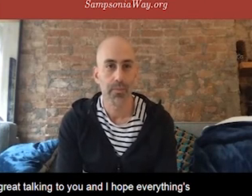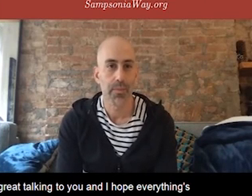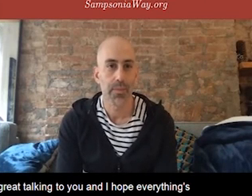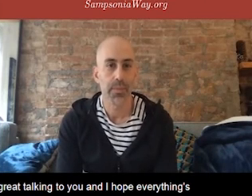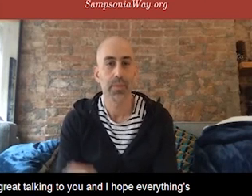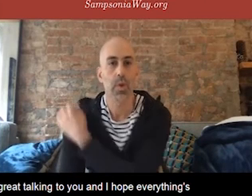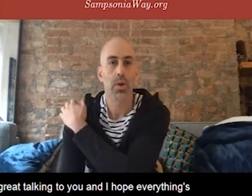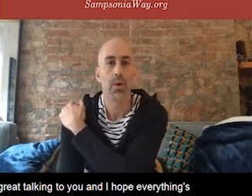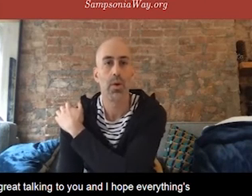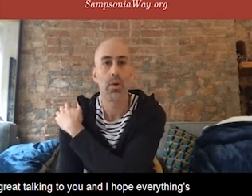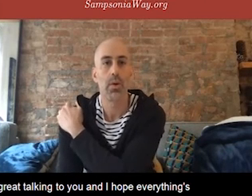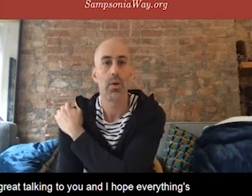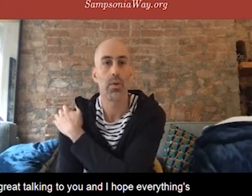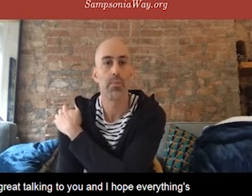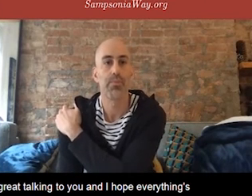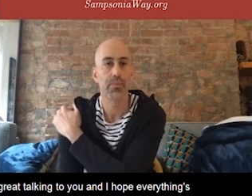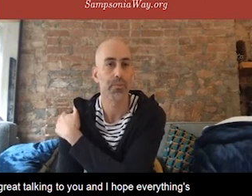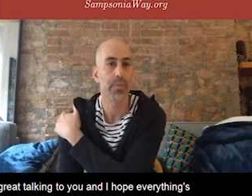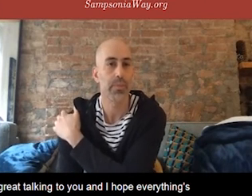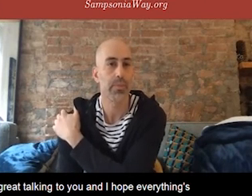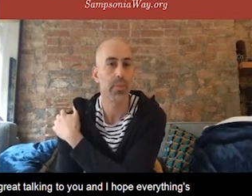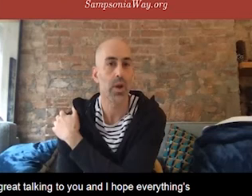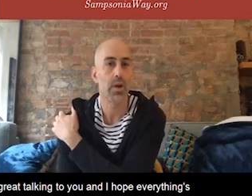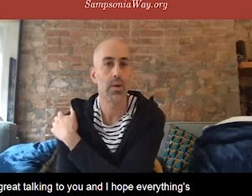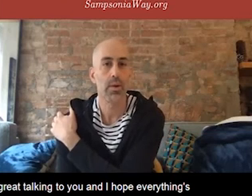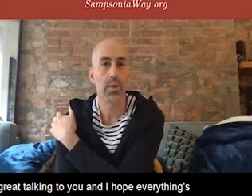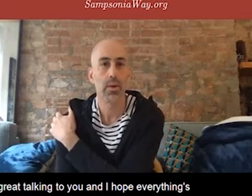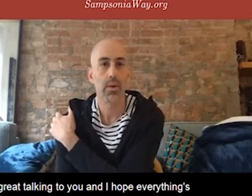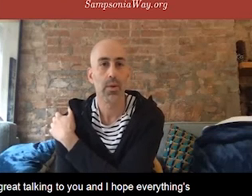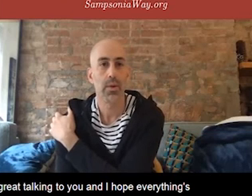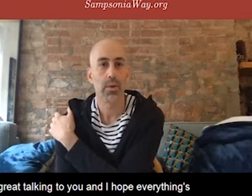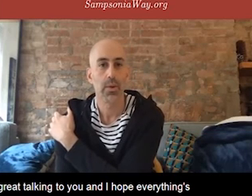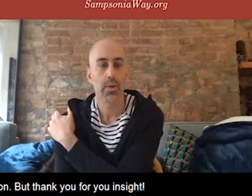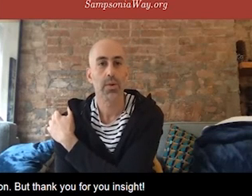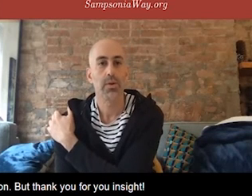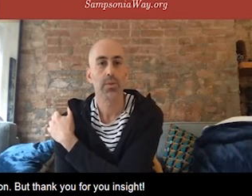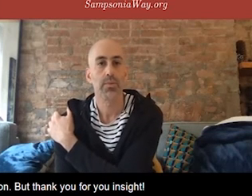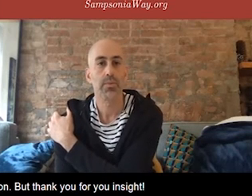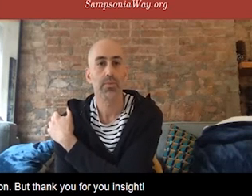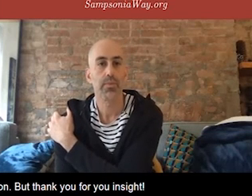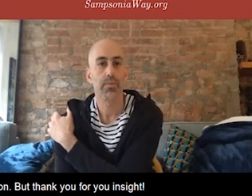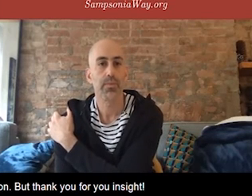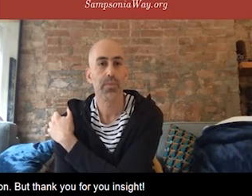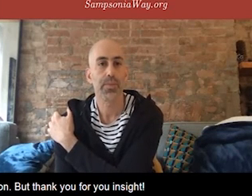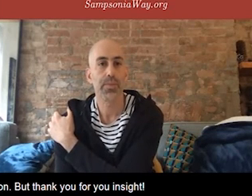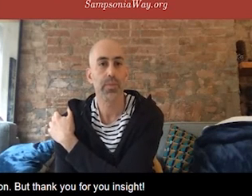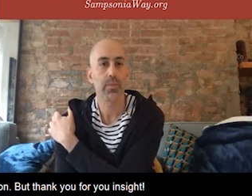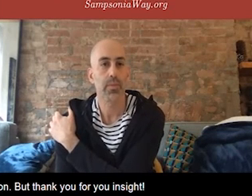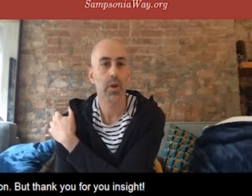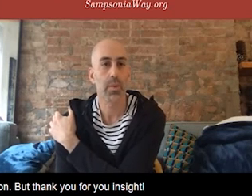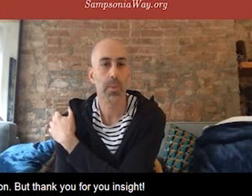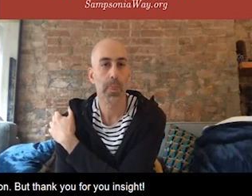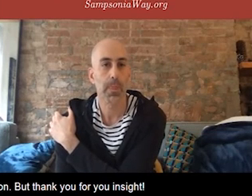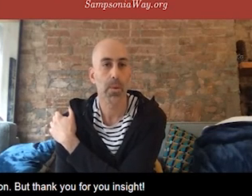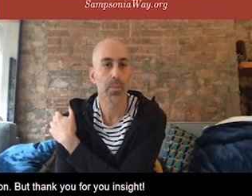That was my last question. It was great talking to you. And I hope everything's going well